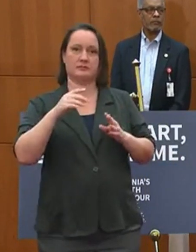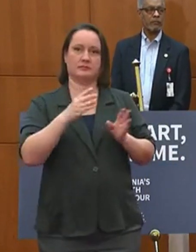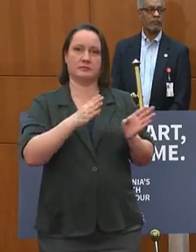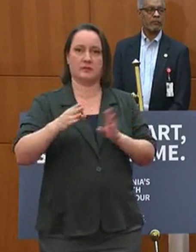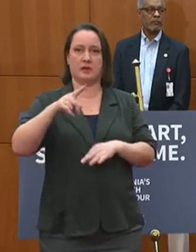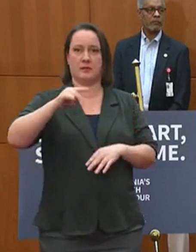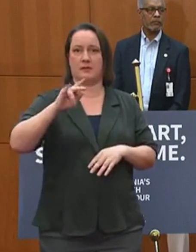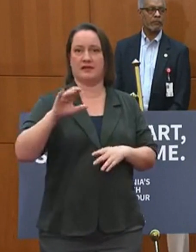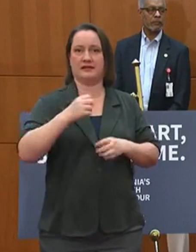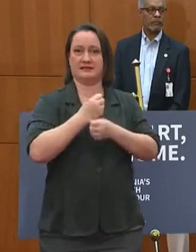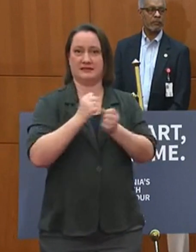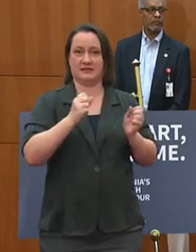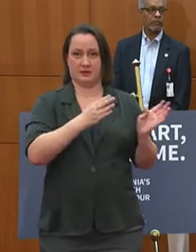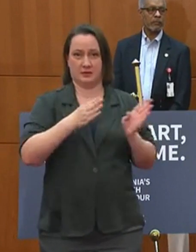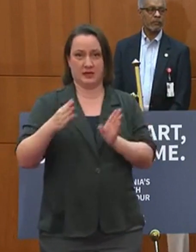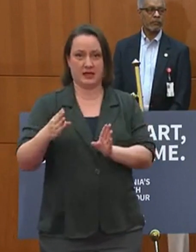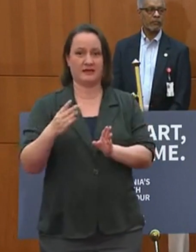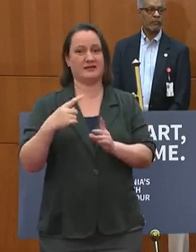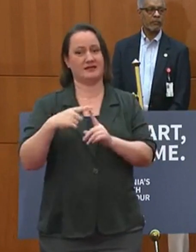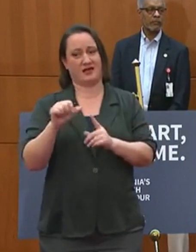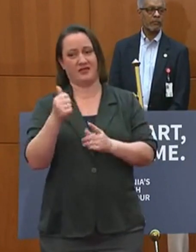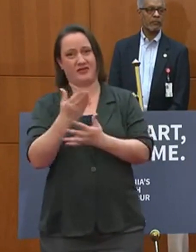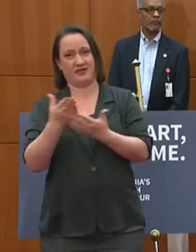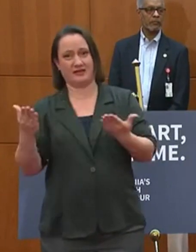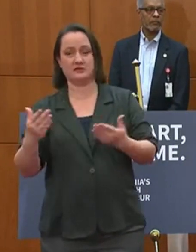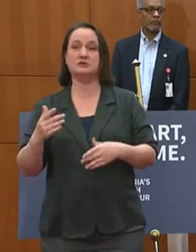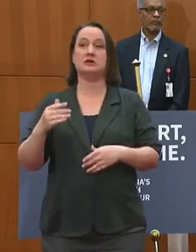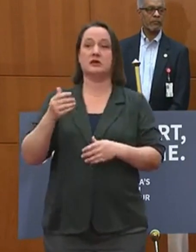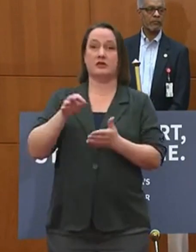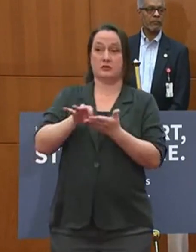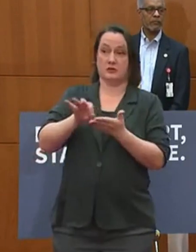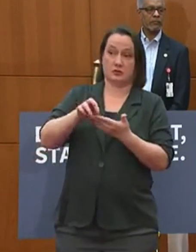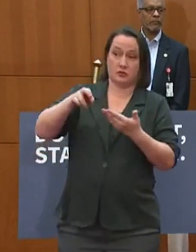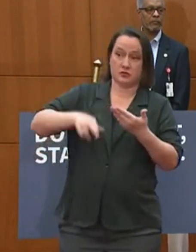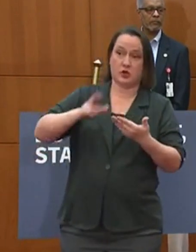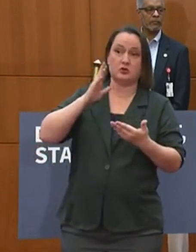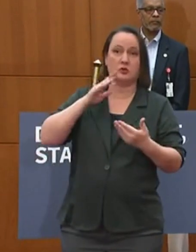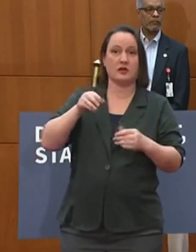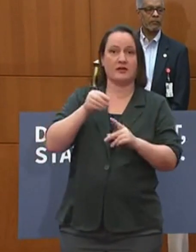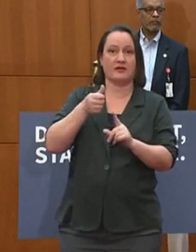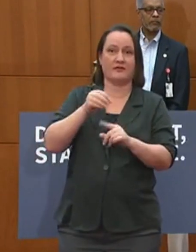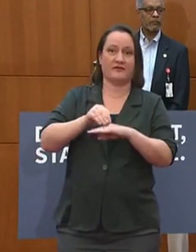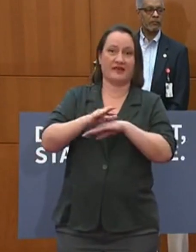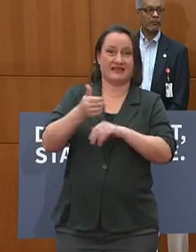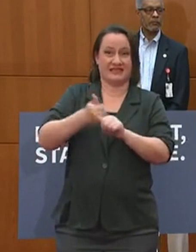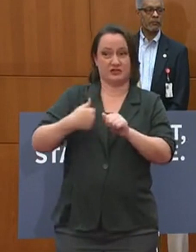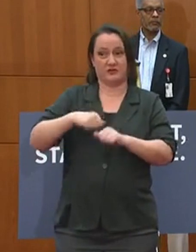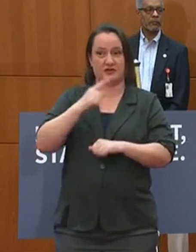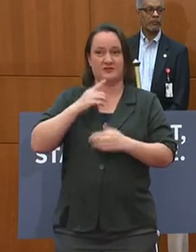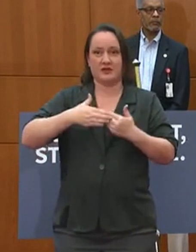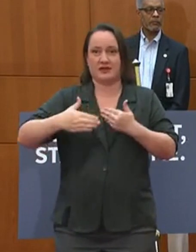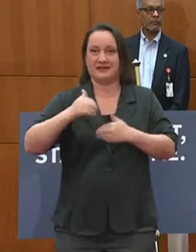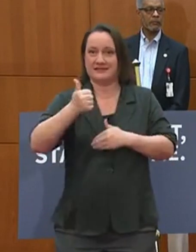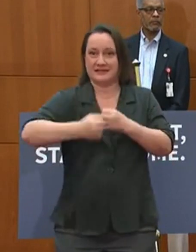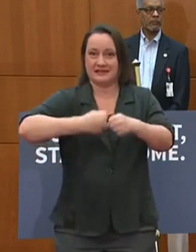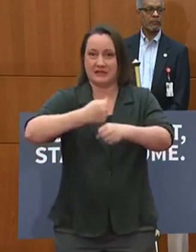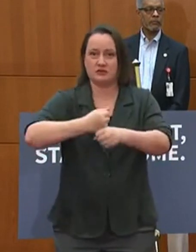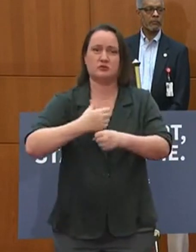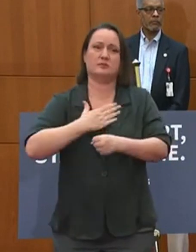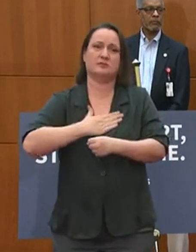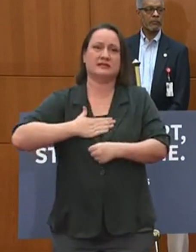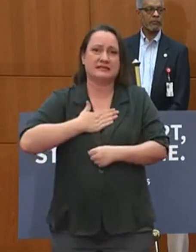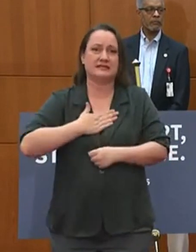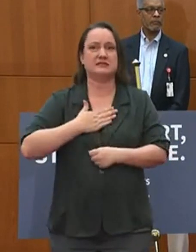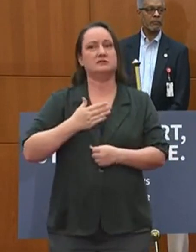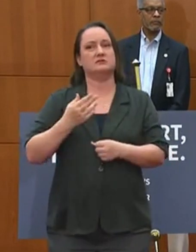of the census will impact each of our lives for the next 10 years, and so I'm here to ask each of you to take just 10 minutes today to fill out